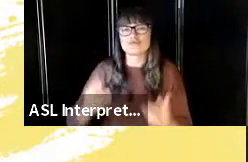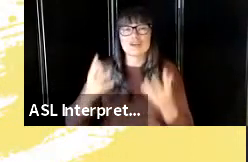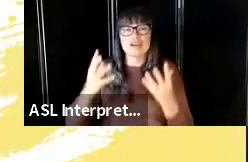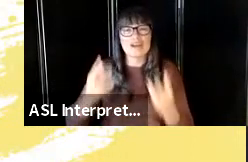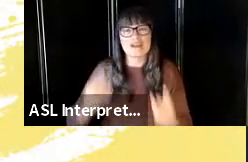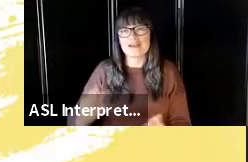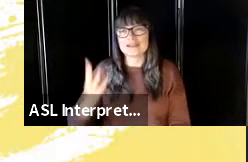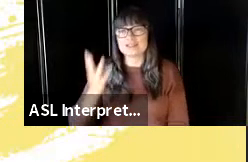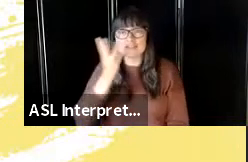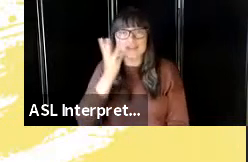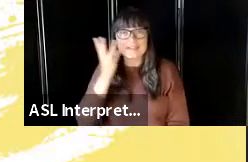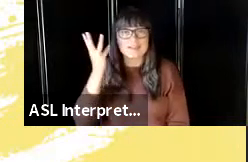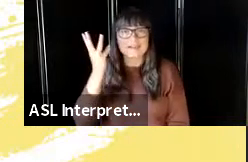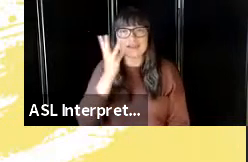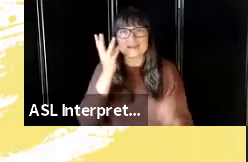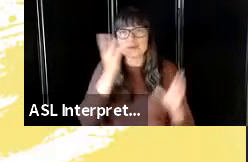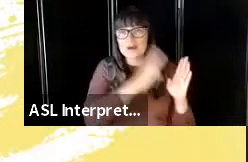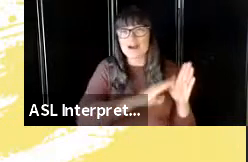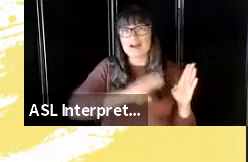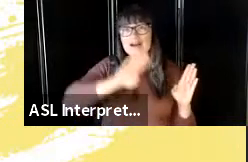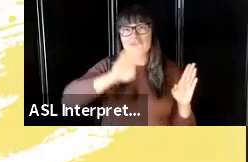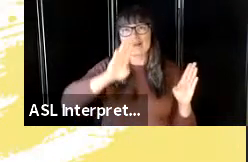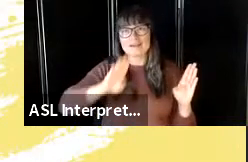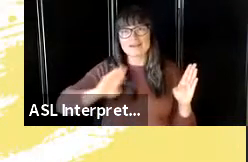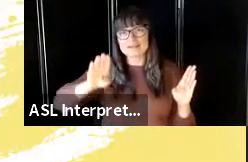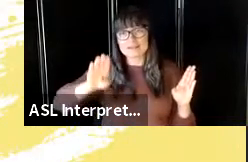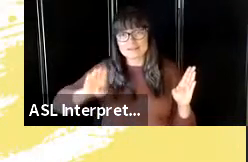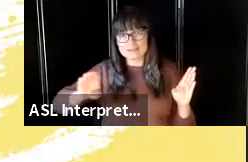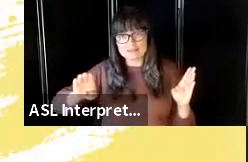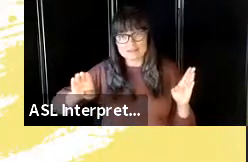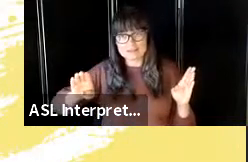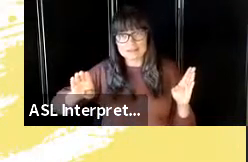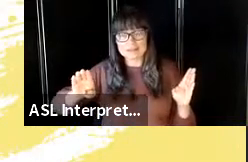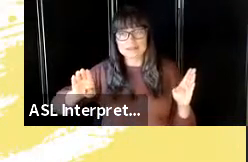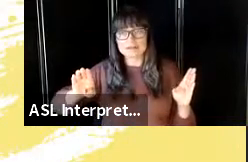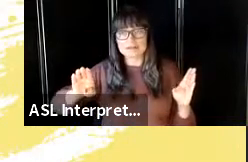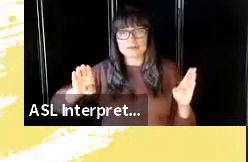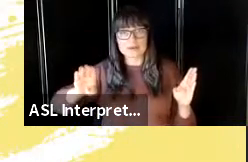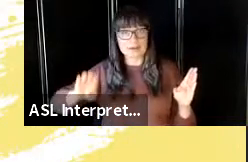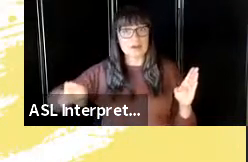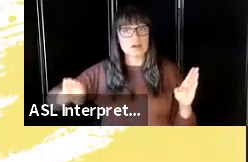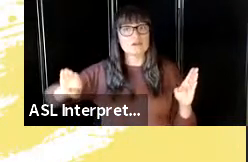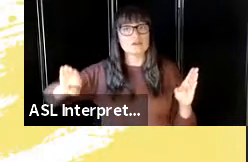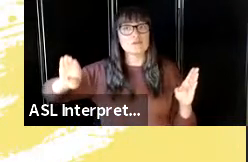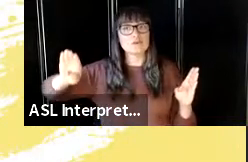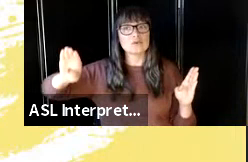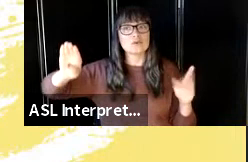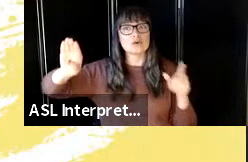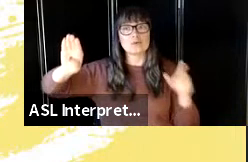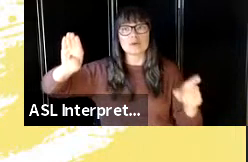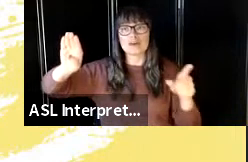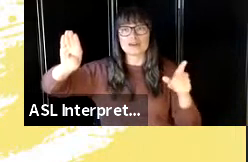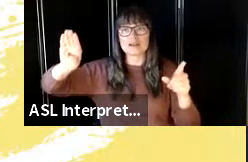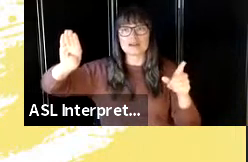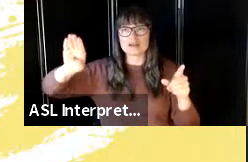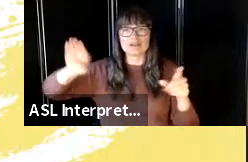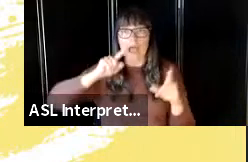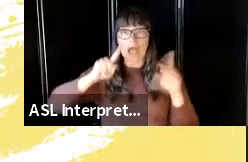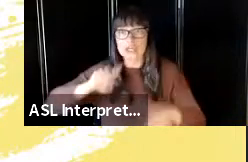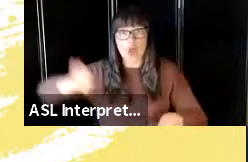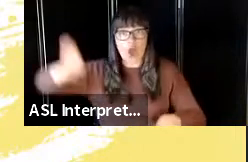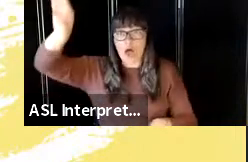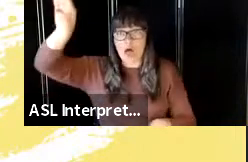is drenched in wine. Then it goes up into the bridge again. You'll, not